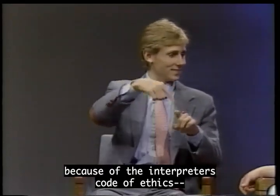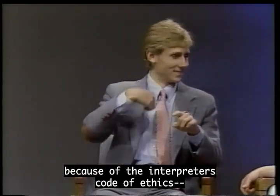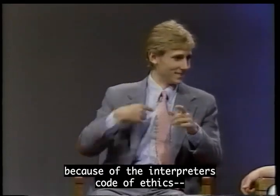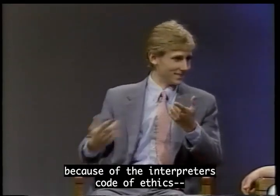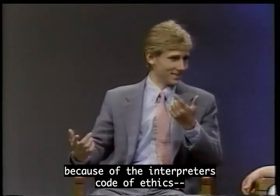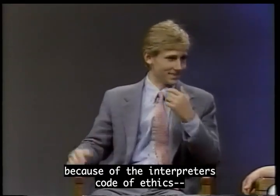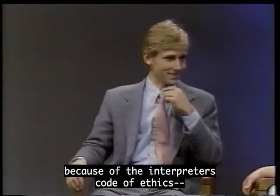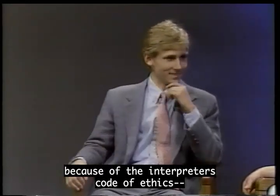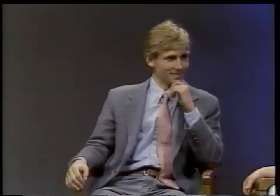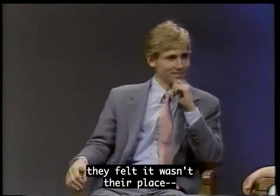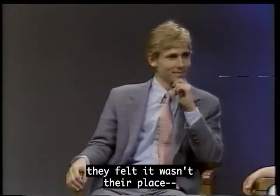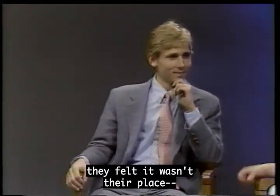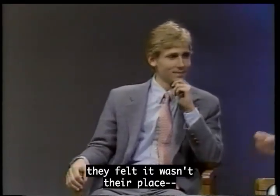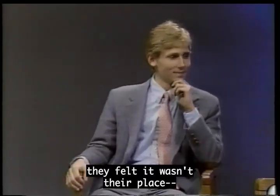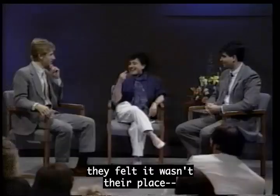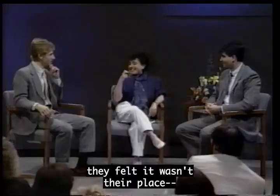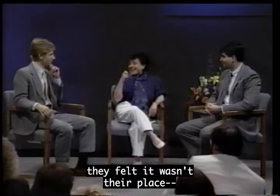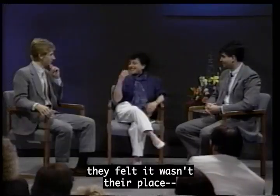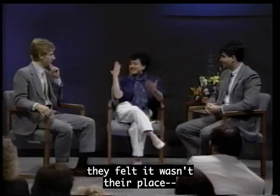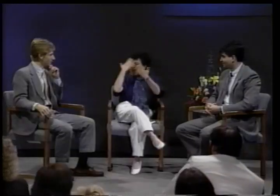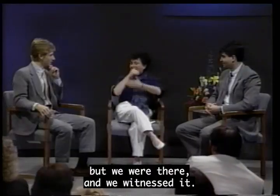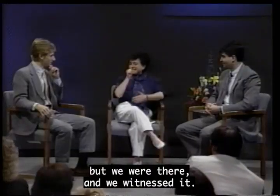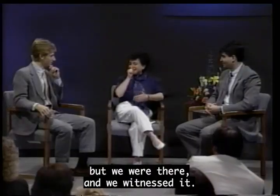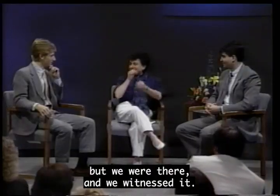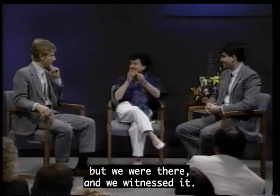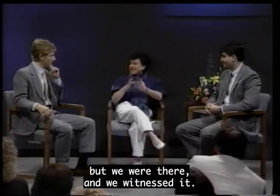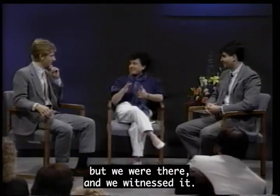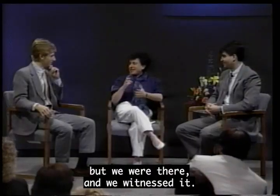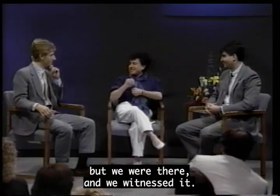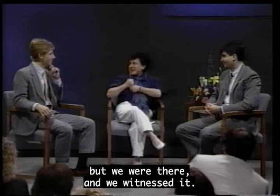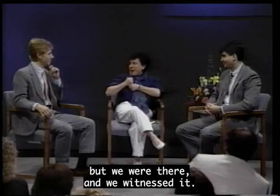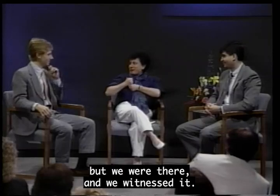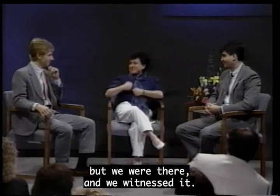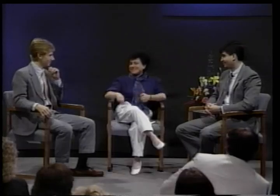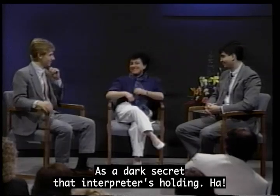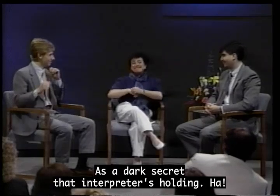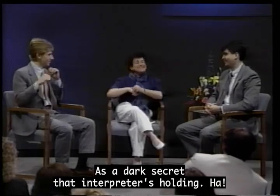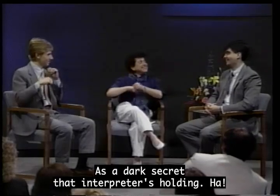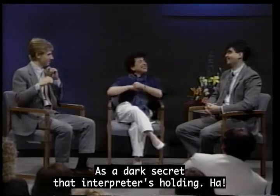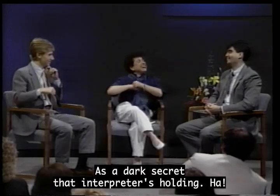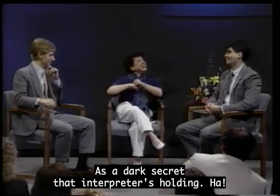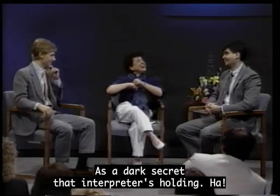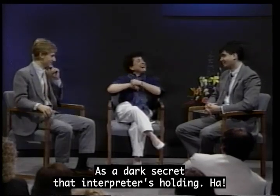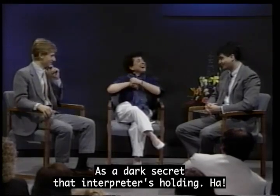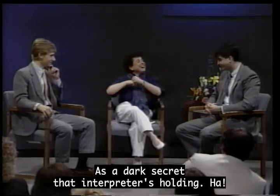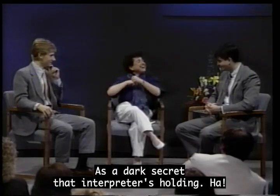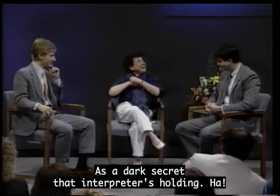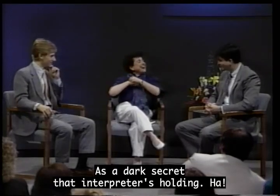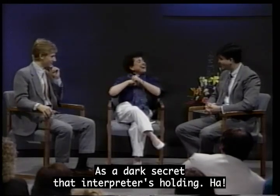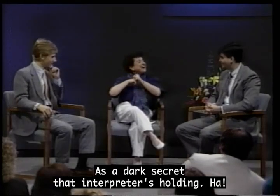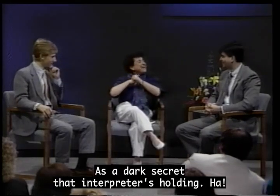of ethics. They felt it wasn't their place. But we were there and we witnessed it. As the dark secret that interpreter is holding.